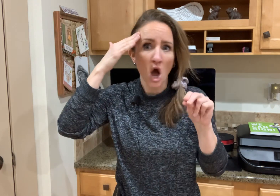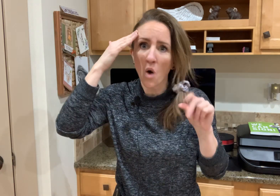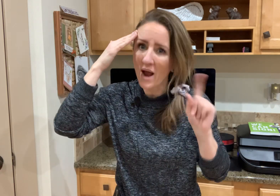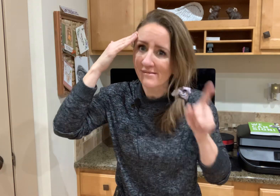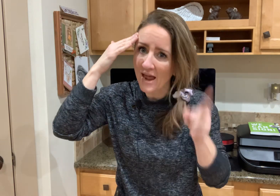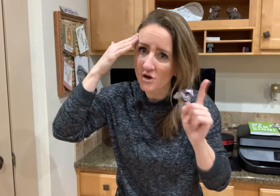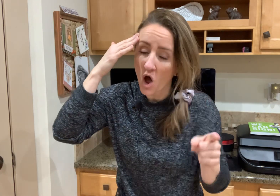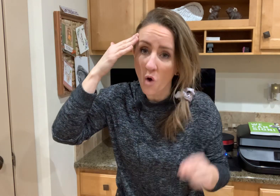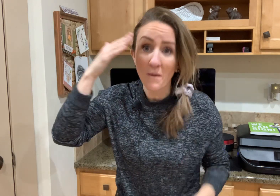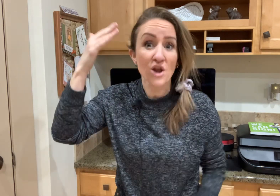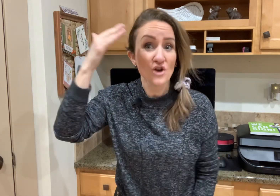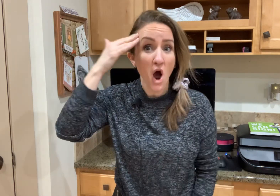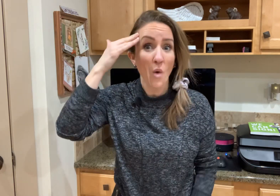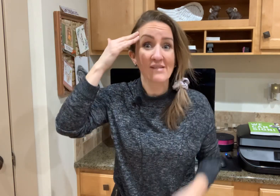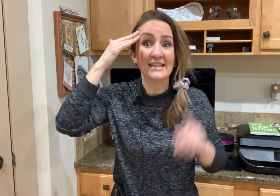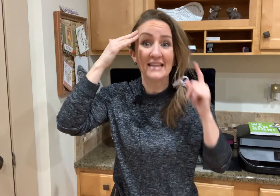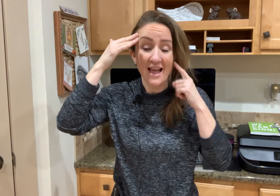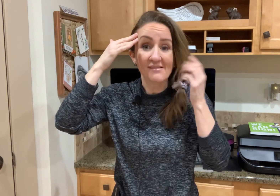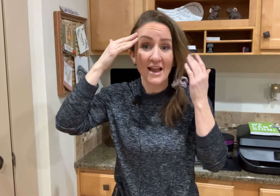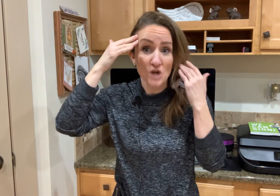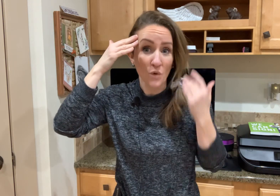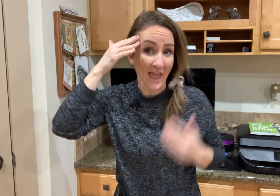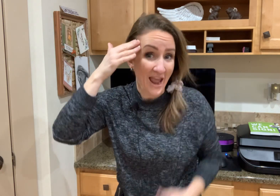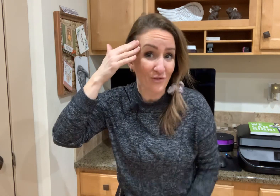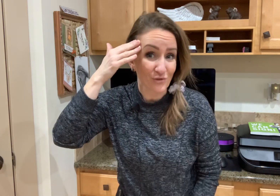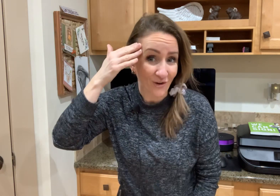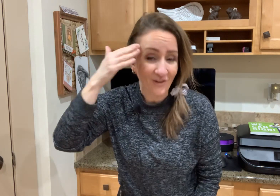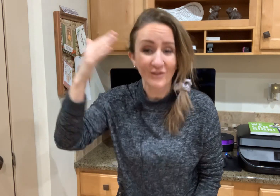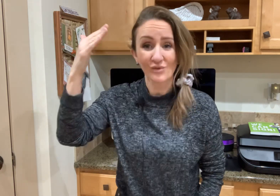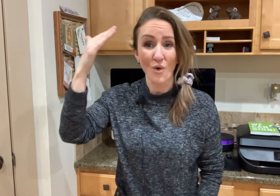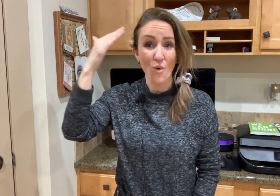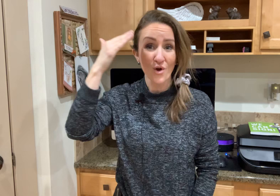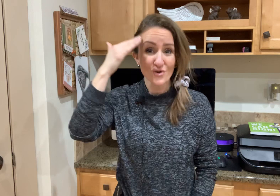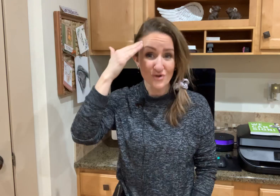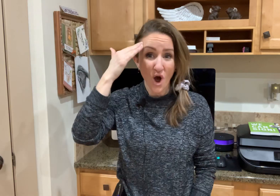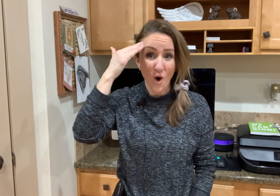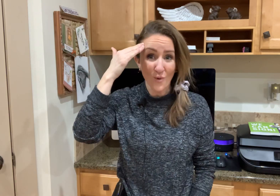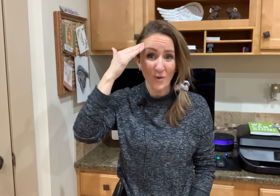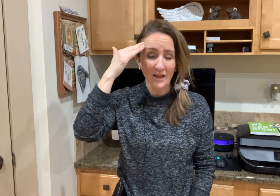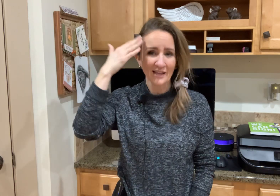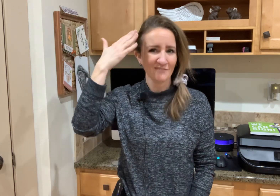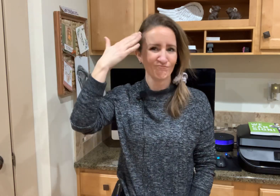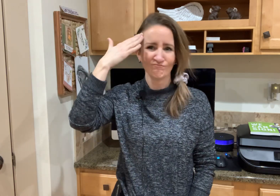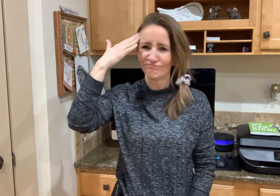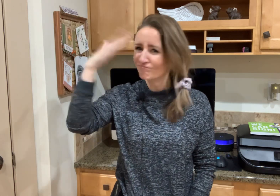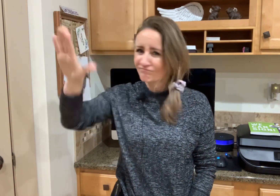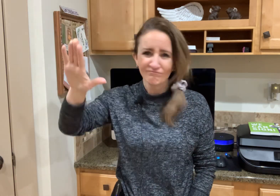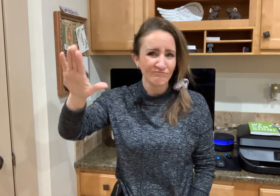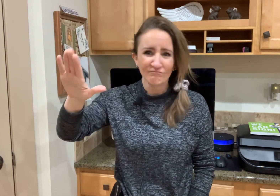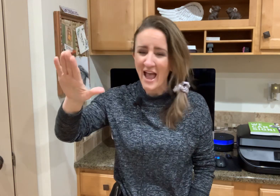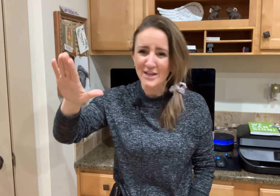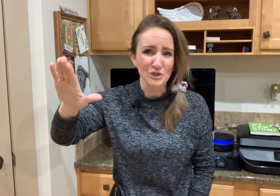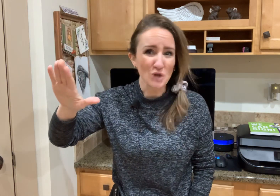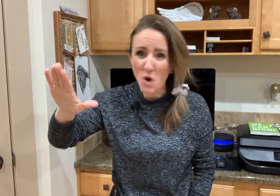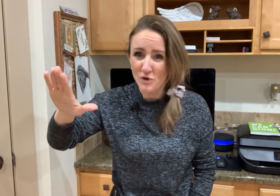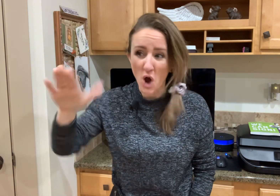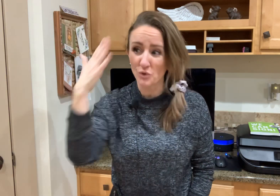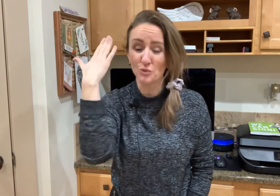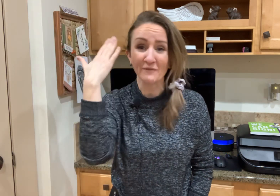I said no, but no as in yes, I know the answer. So no and don't know. You reverse